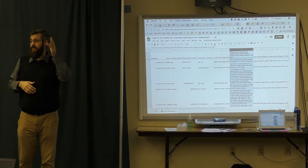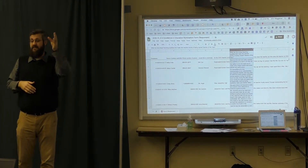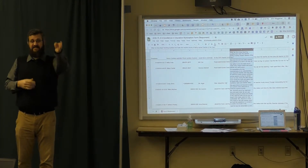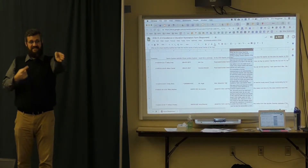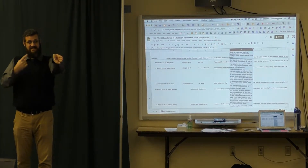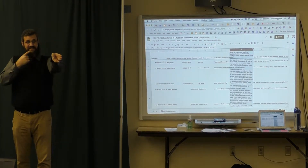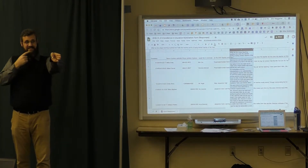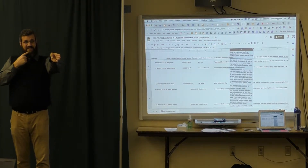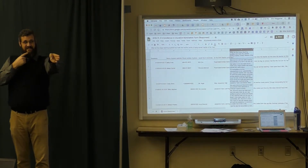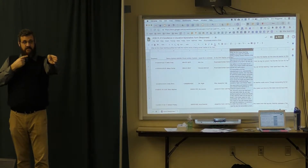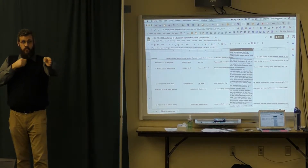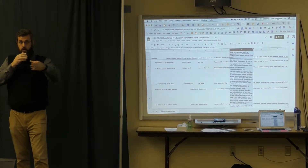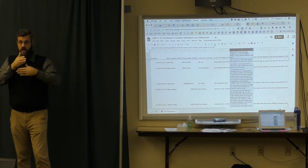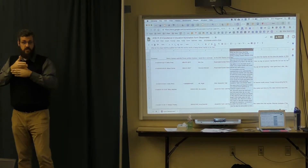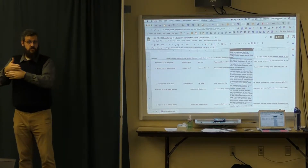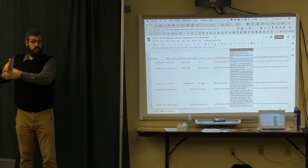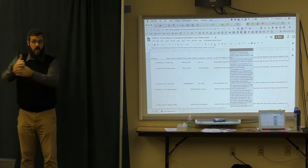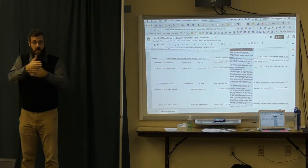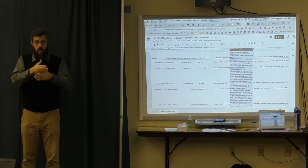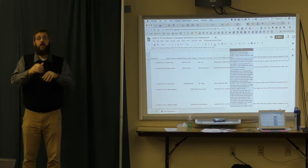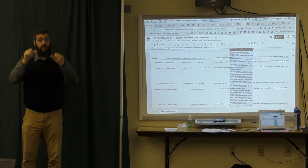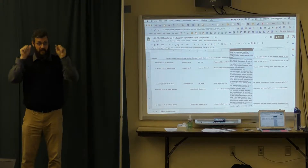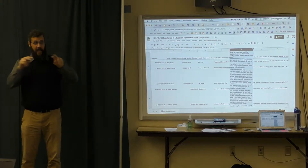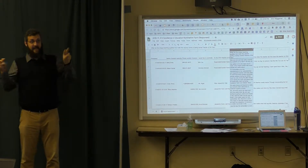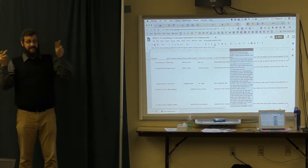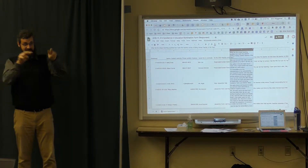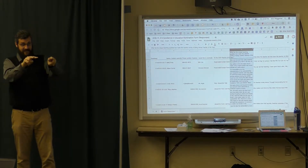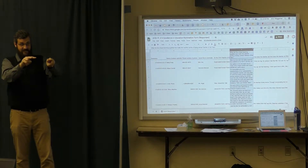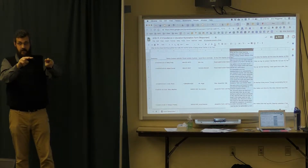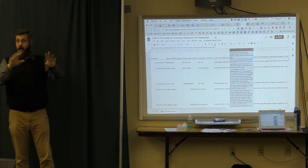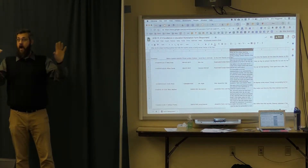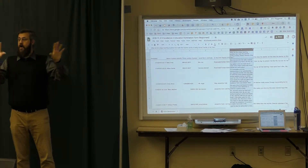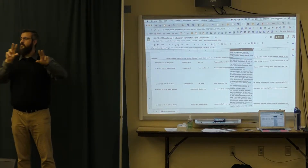to everyone here, is it? Yeah, everybody. Oh, good. No, I'm just kidding.